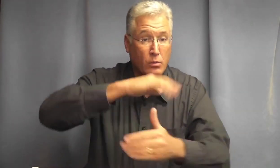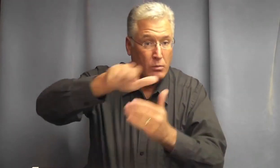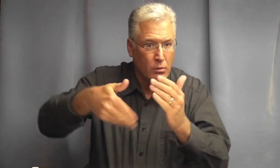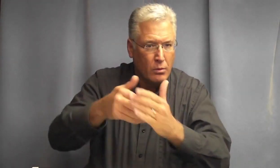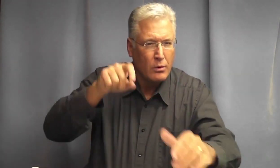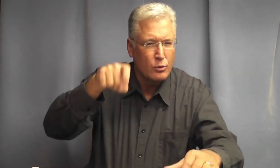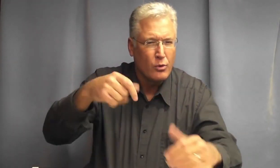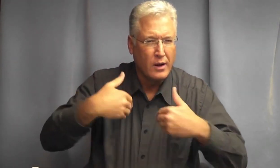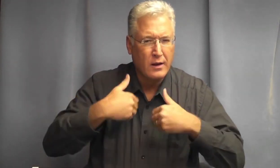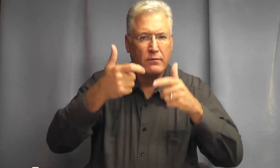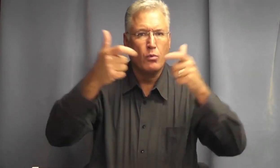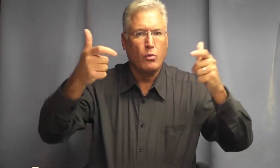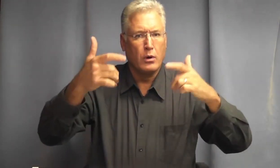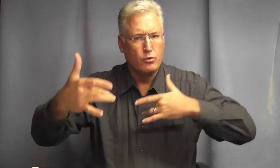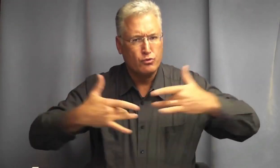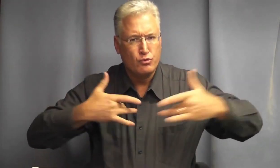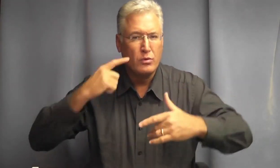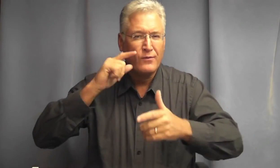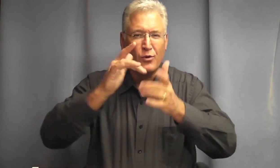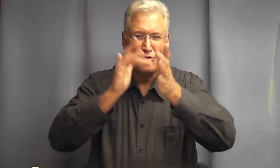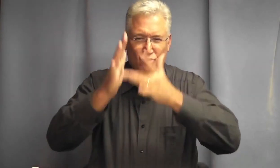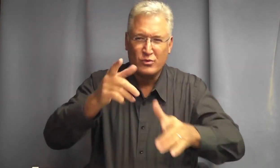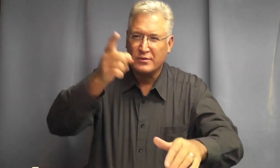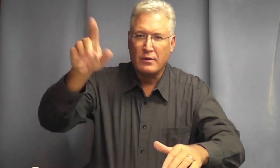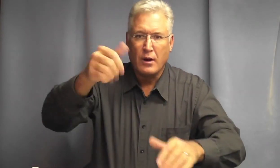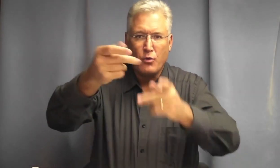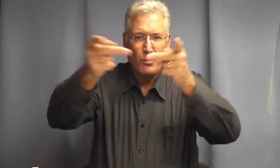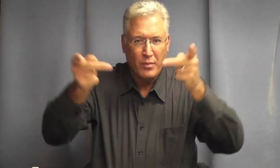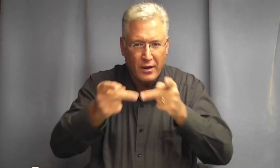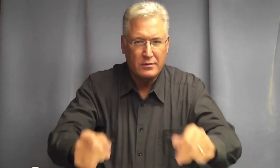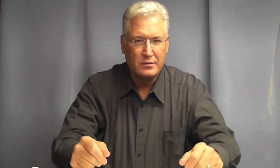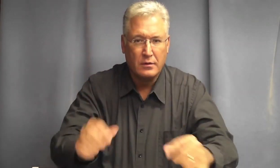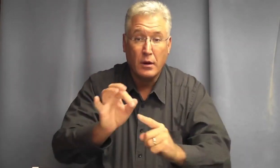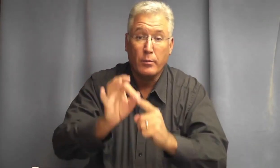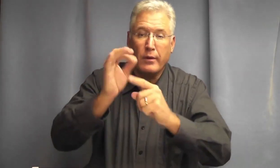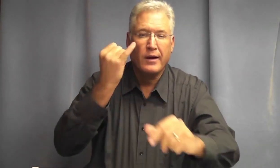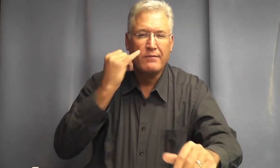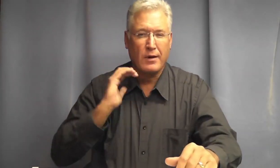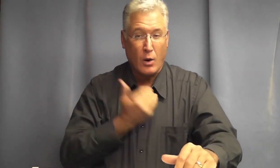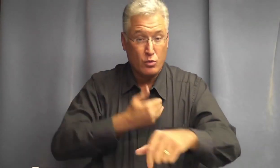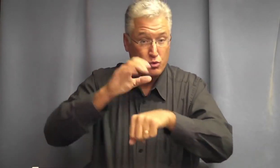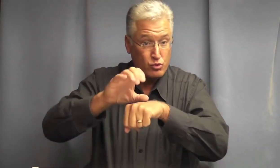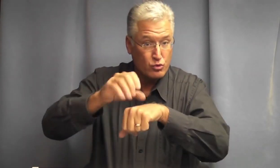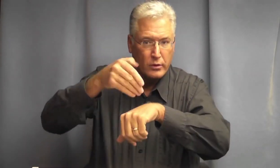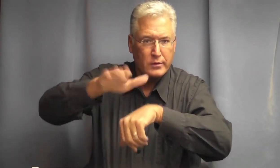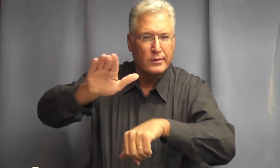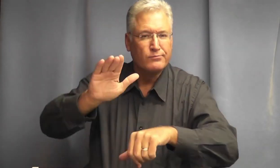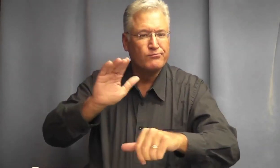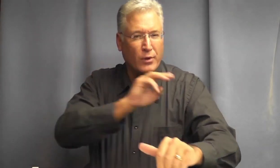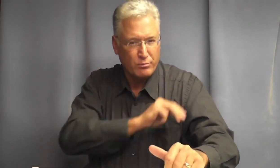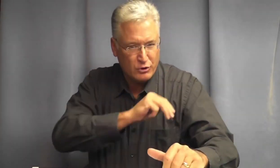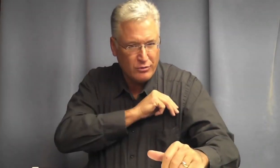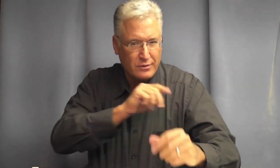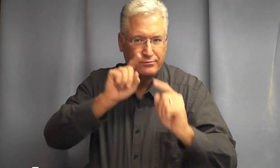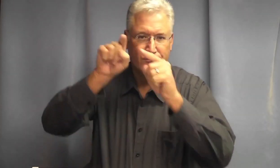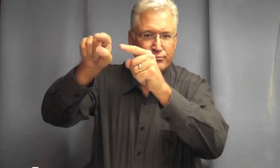example. And we should also have great concern for believers in other places, especially when our church